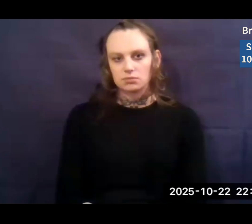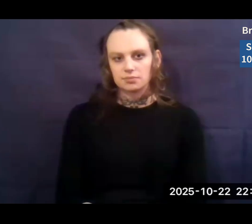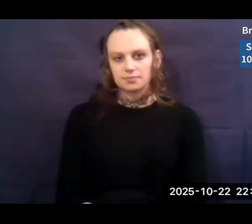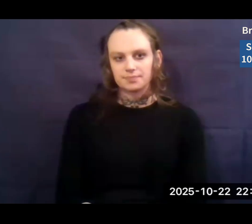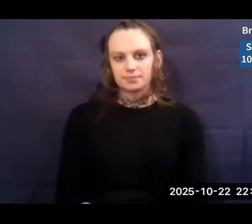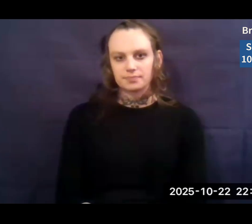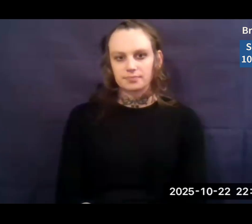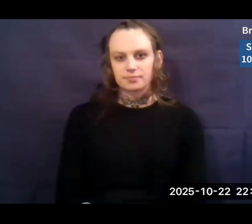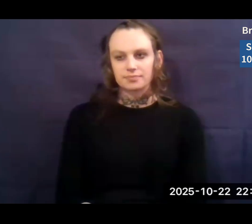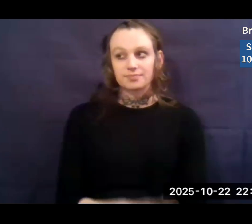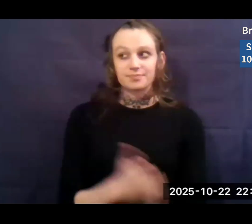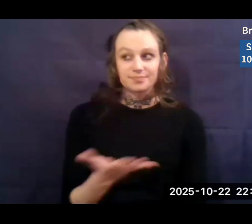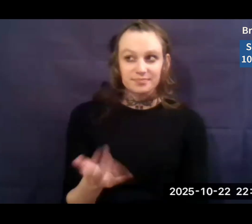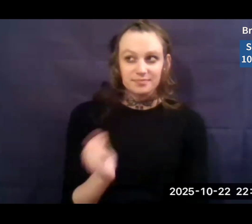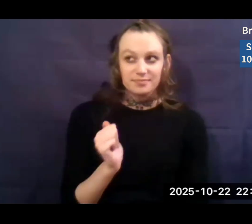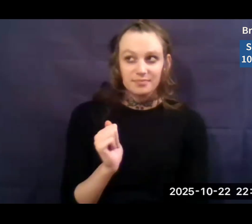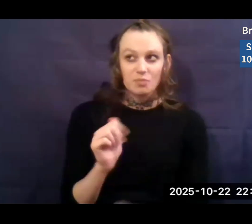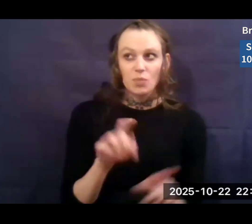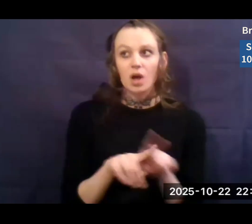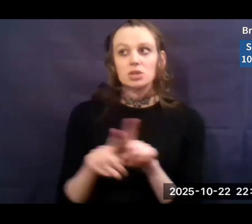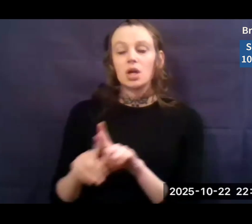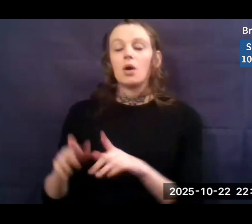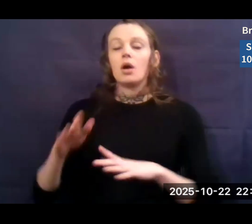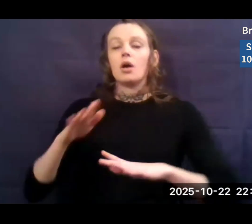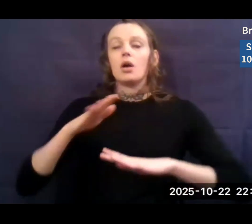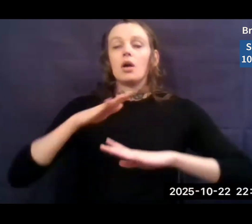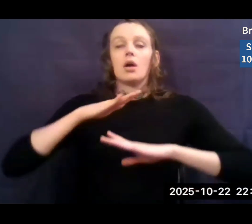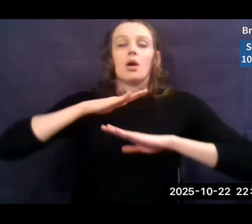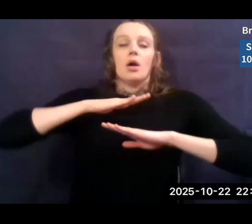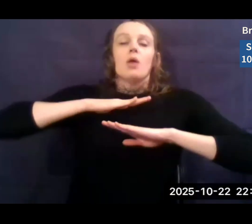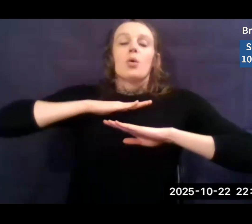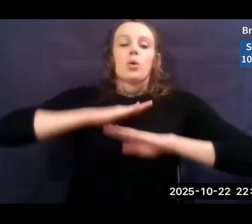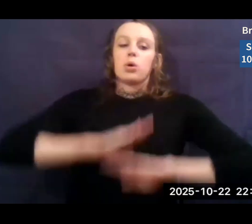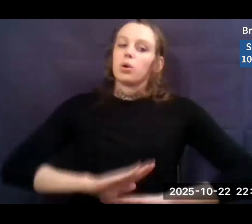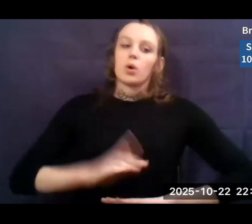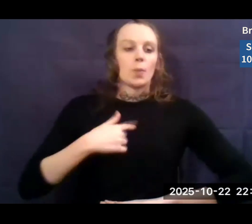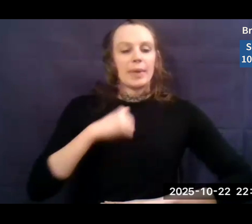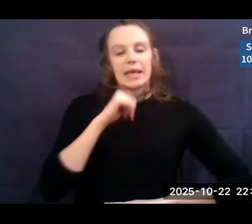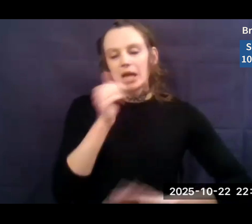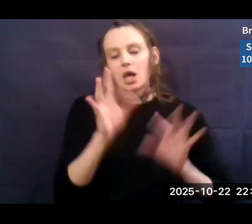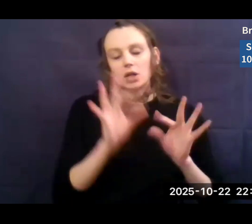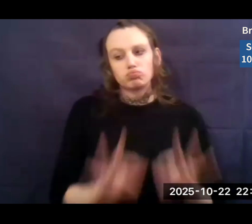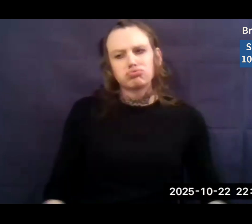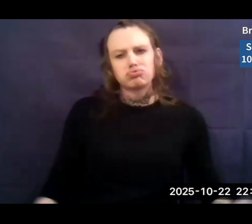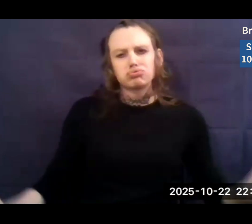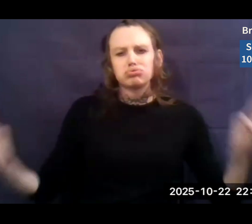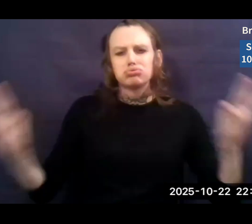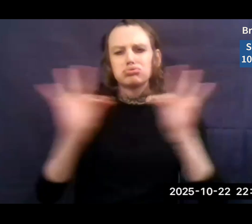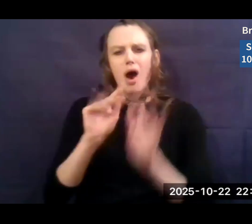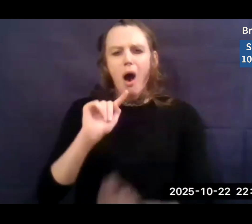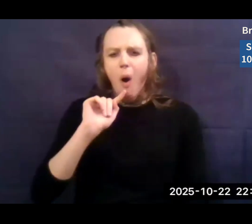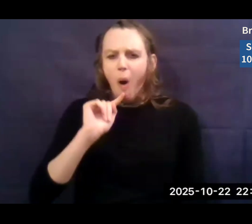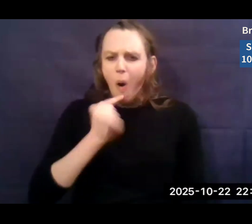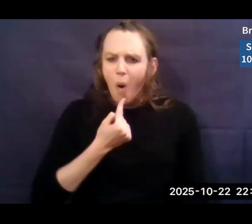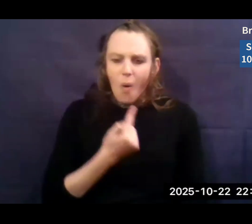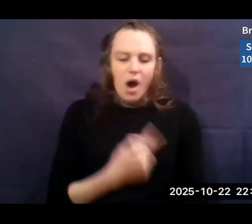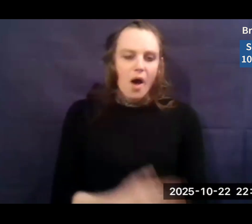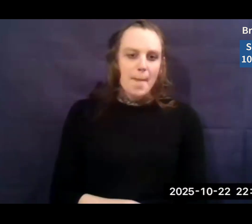also really a relief to realize that I'm not that important. I don't need